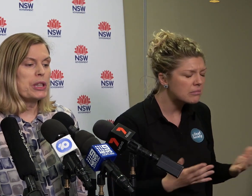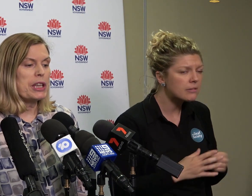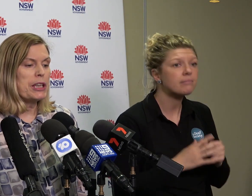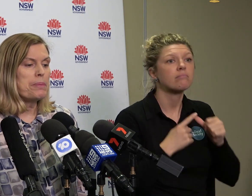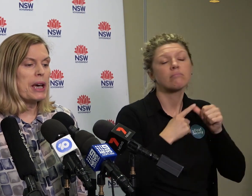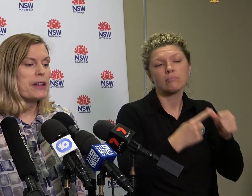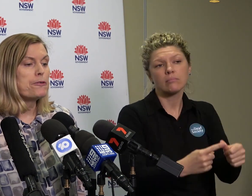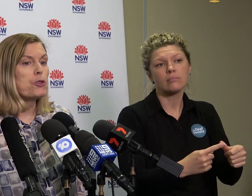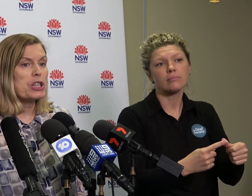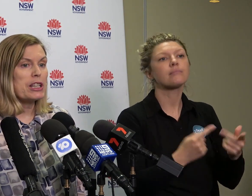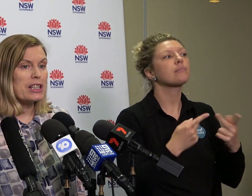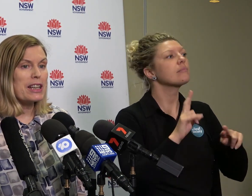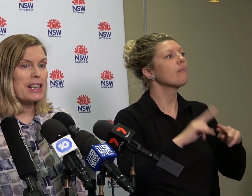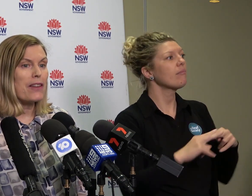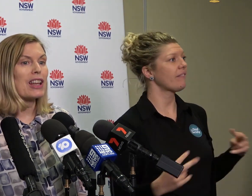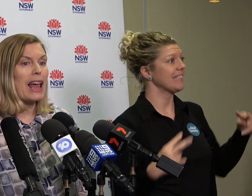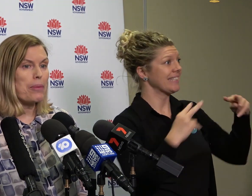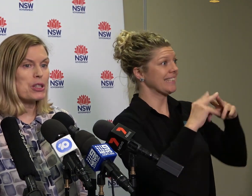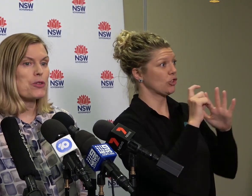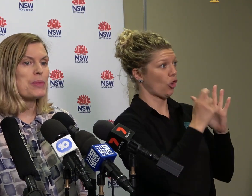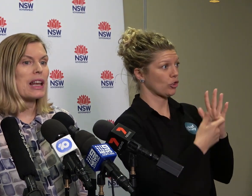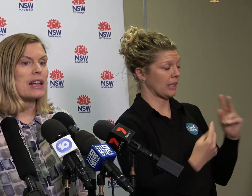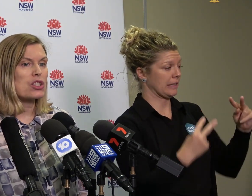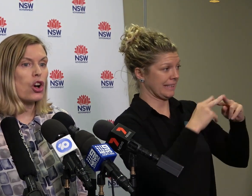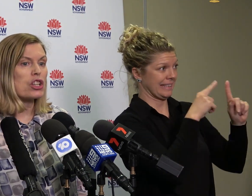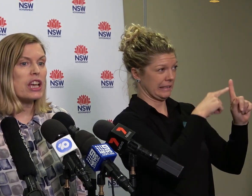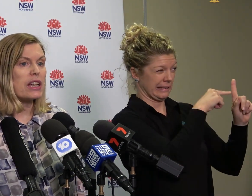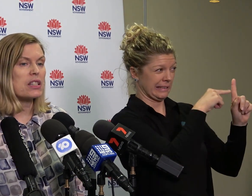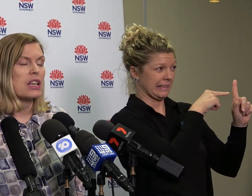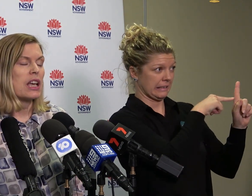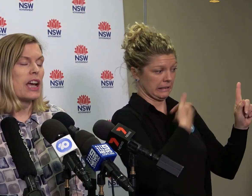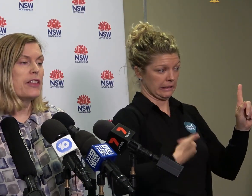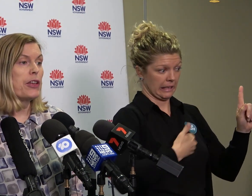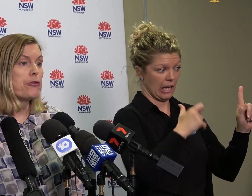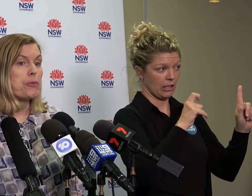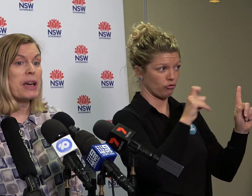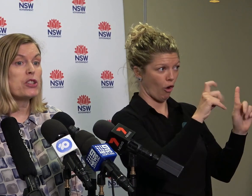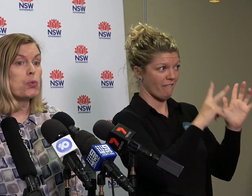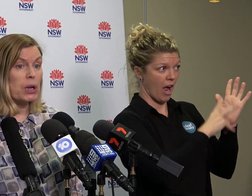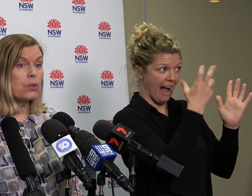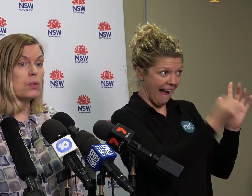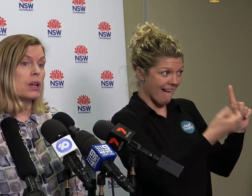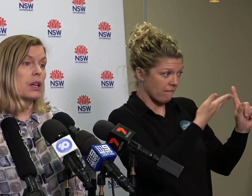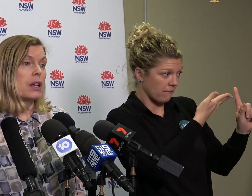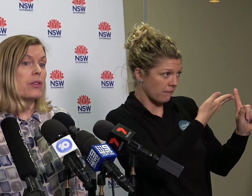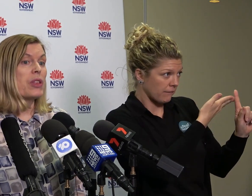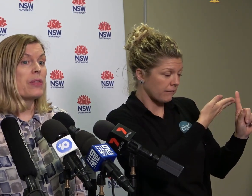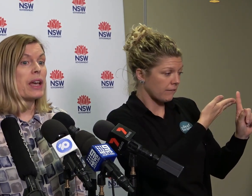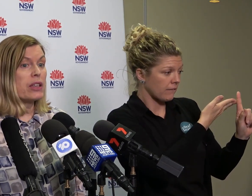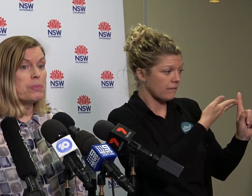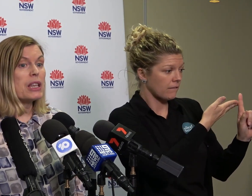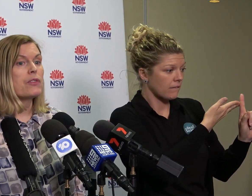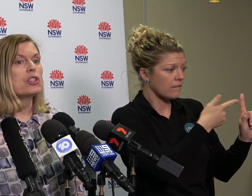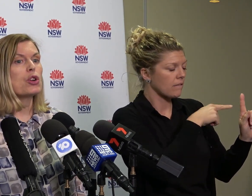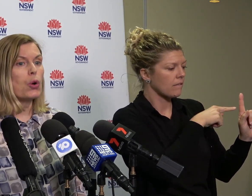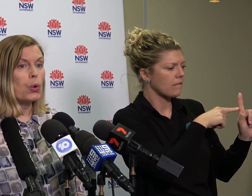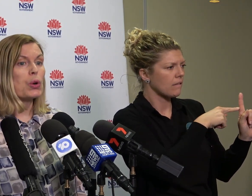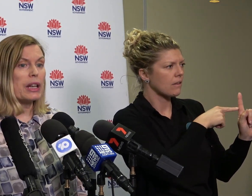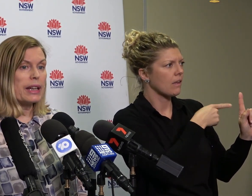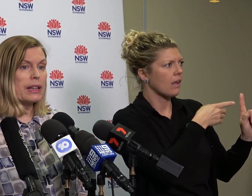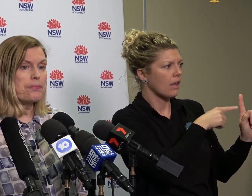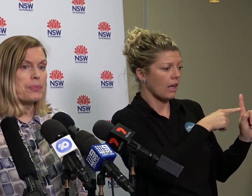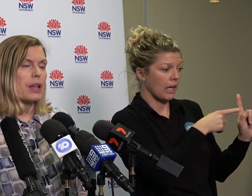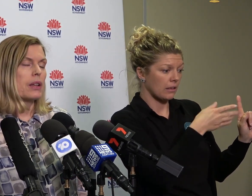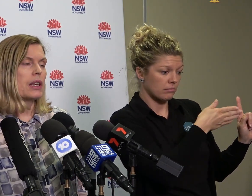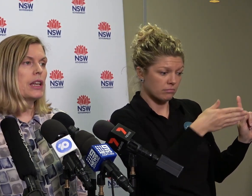contact with him and 14 days have elapsed from their last contact and they've remained well, then they can be given the